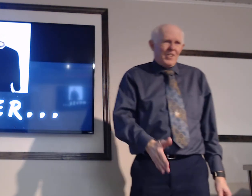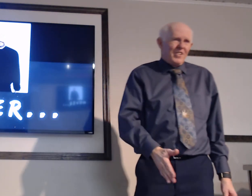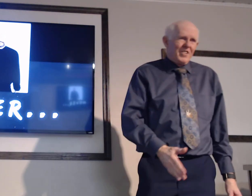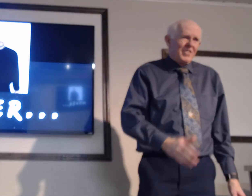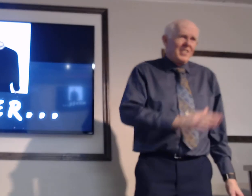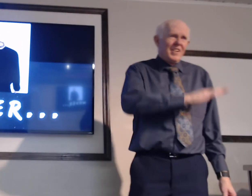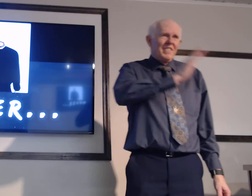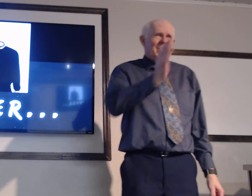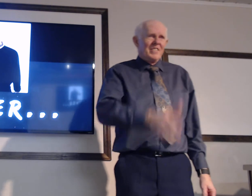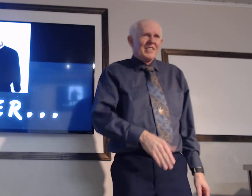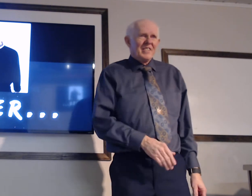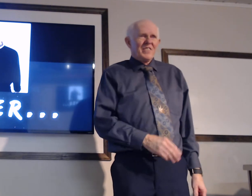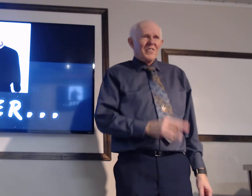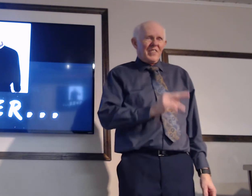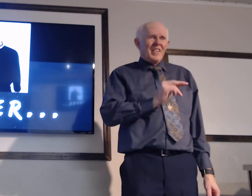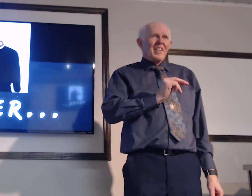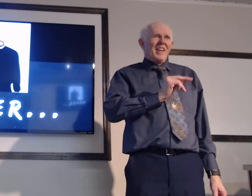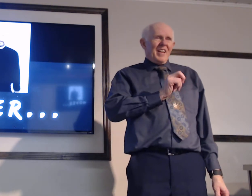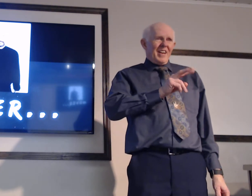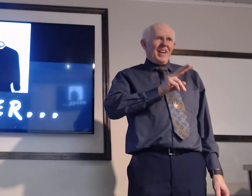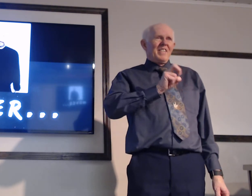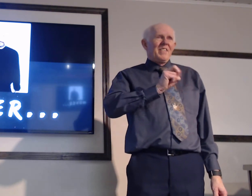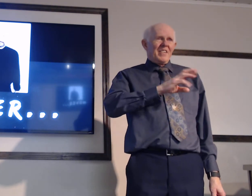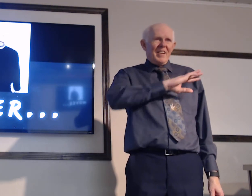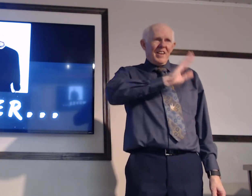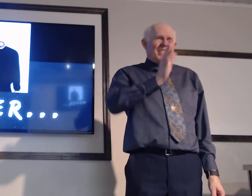Never. Never.